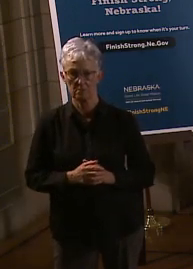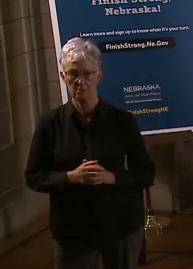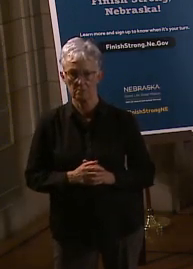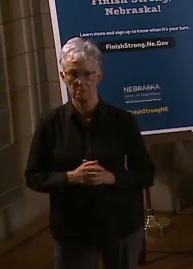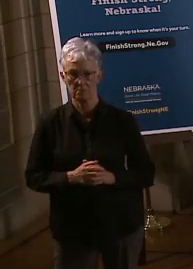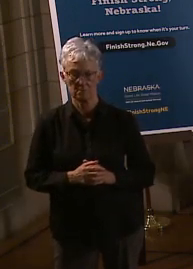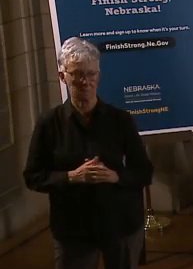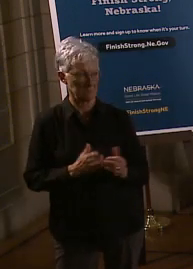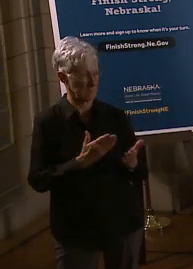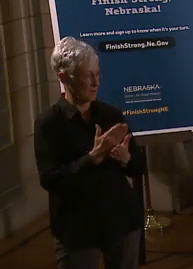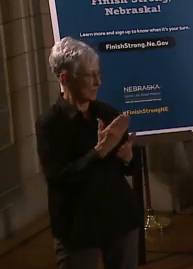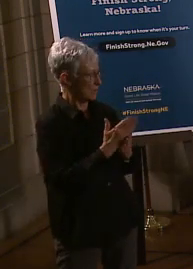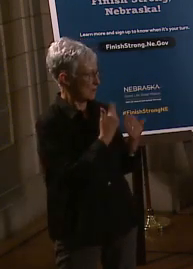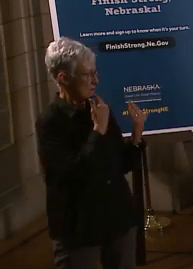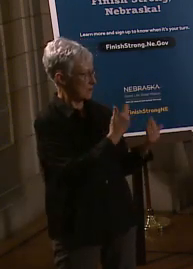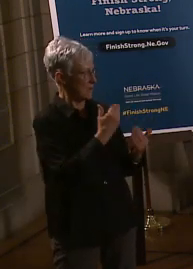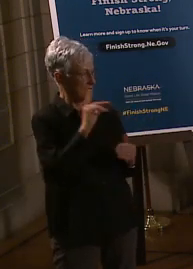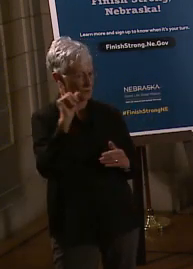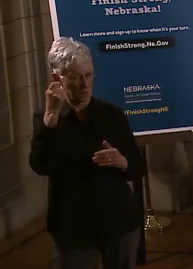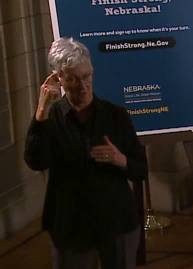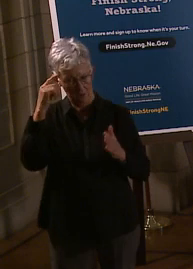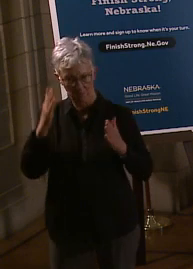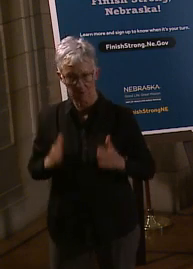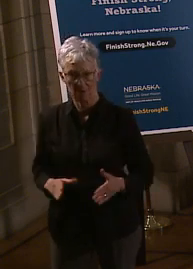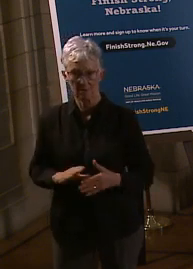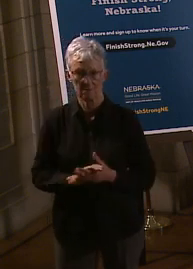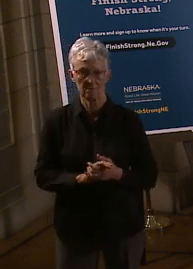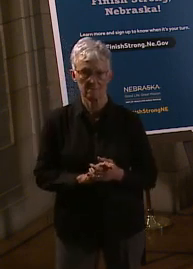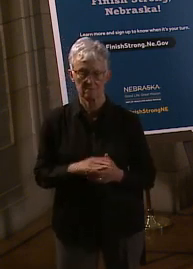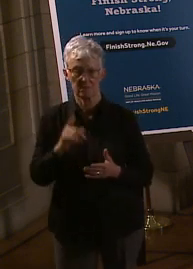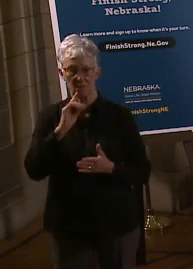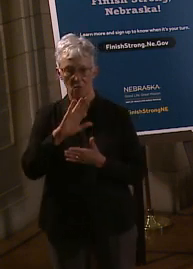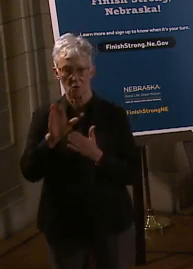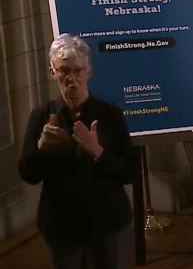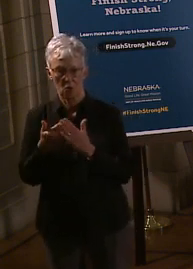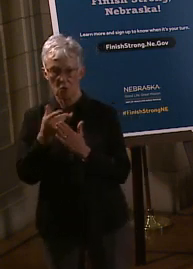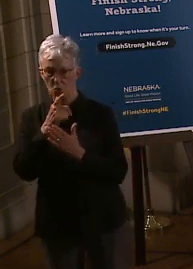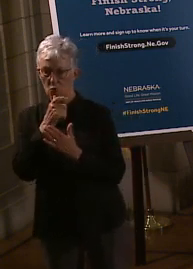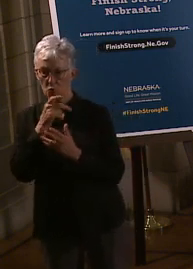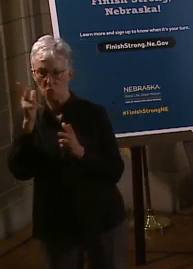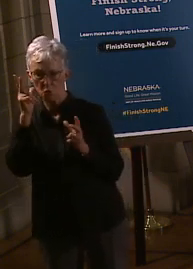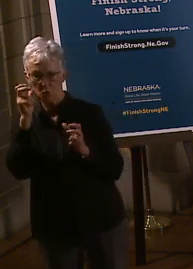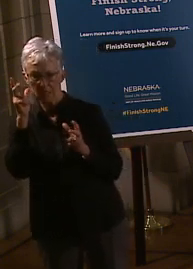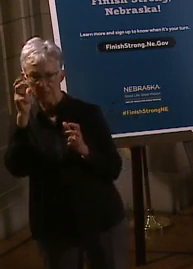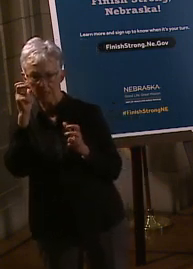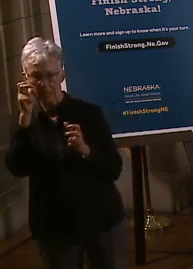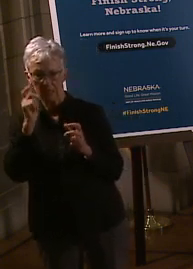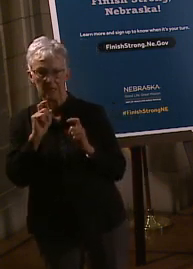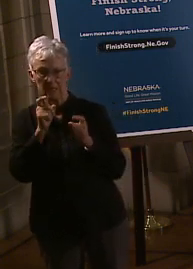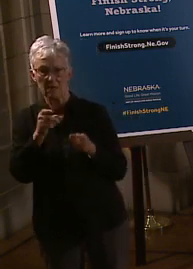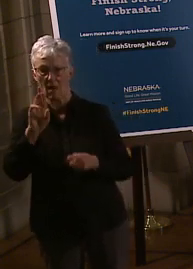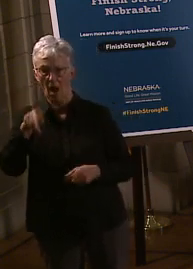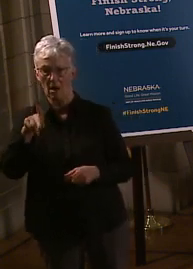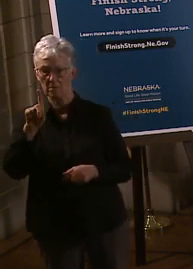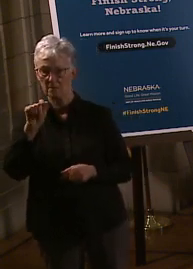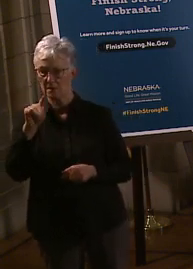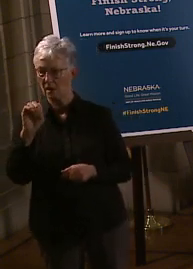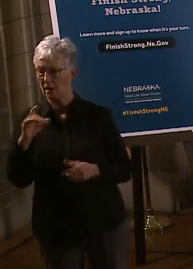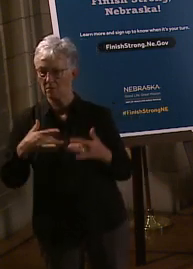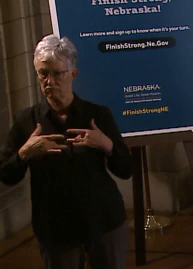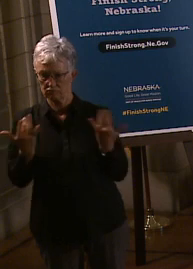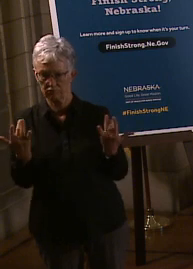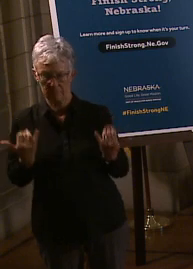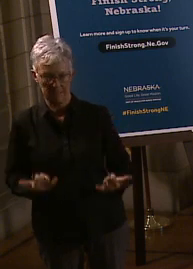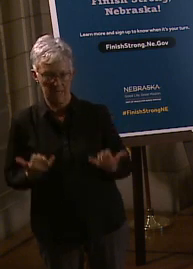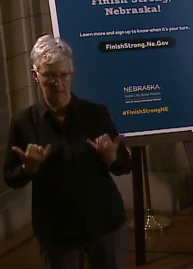All right, thanks, Governor, for this opportunity, and for all of you who are listening. I just want to give you a little bit of update of where we are and then talk about some things that you will